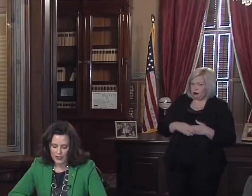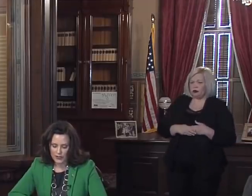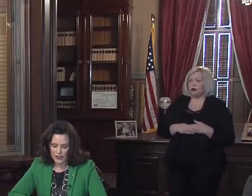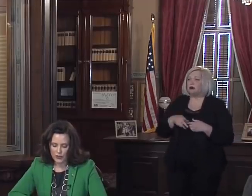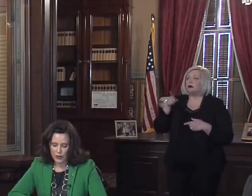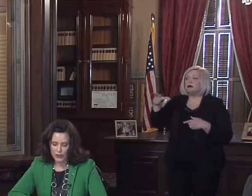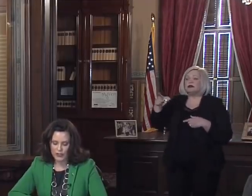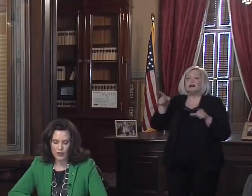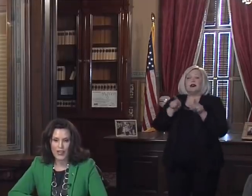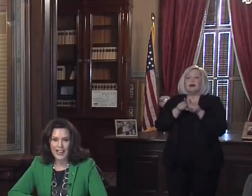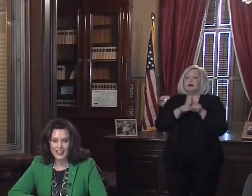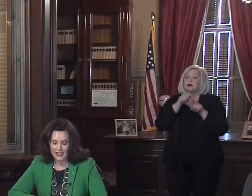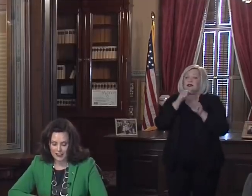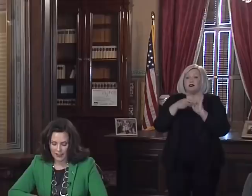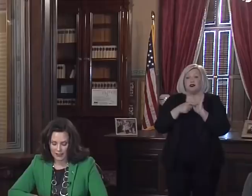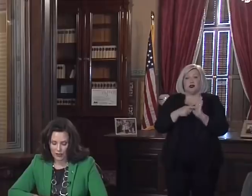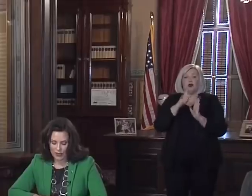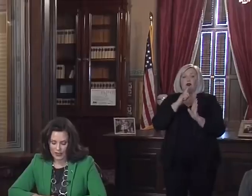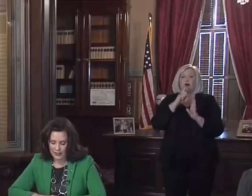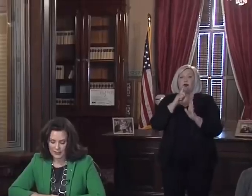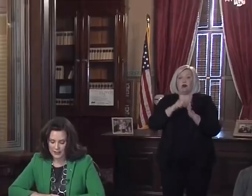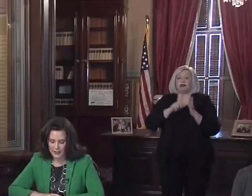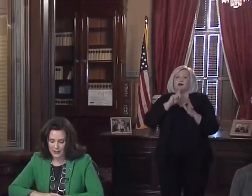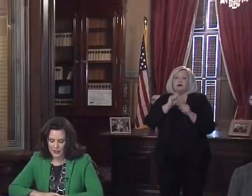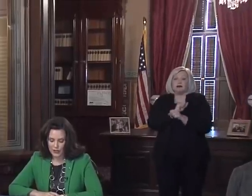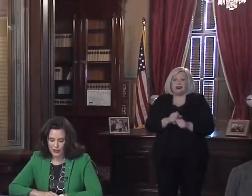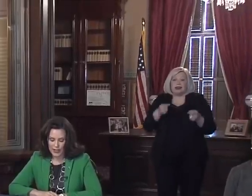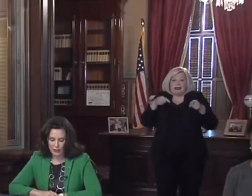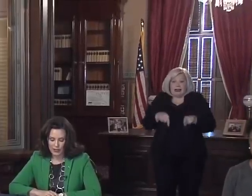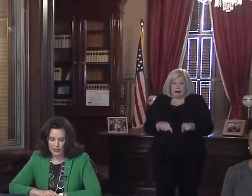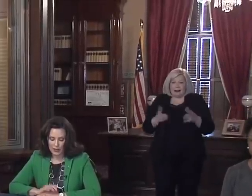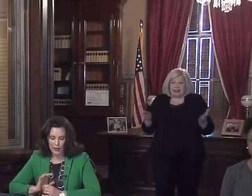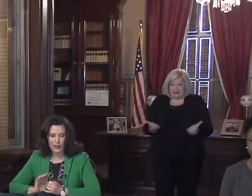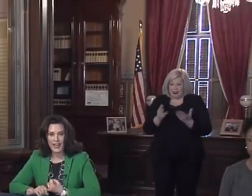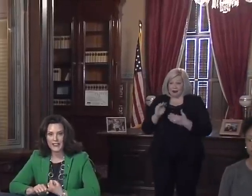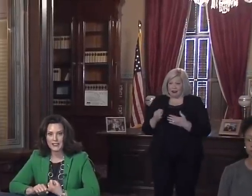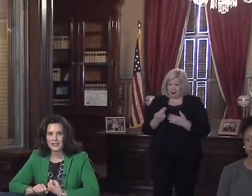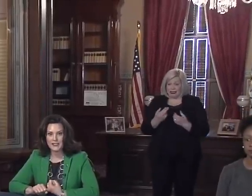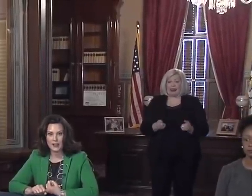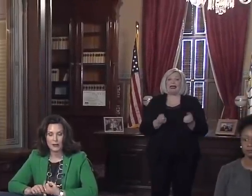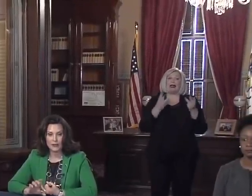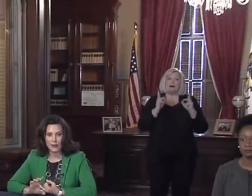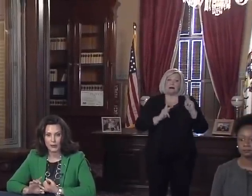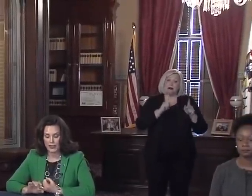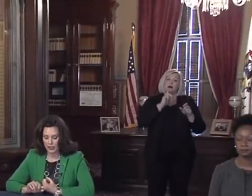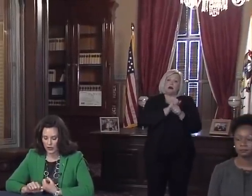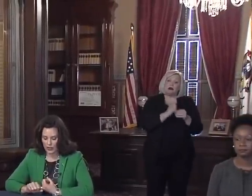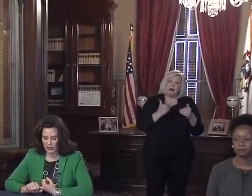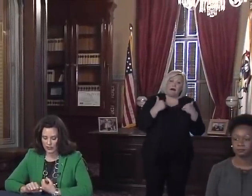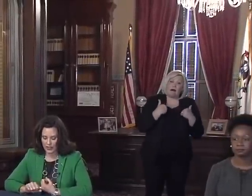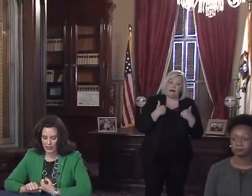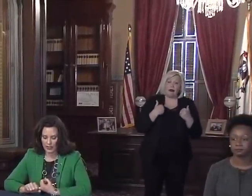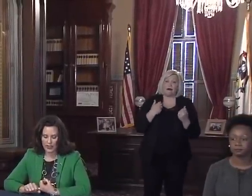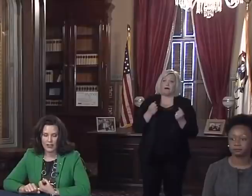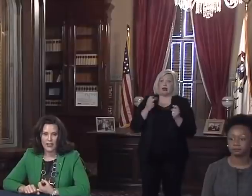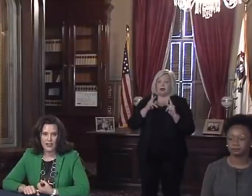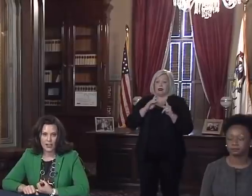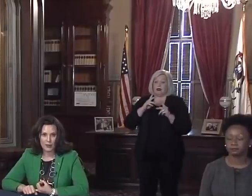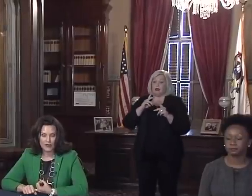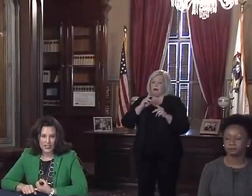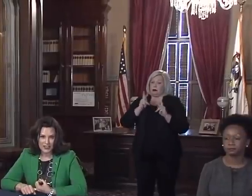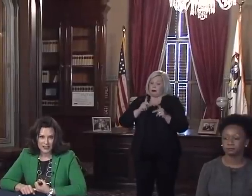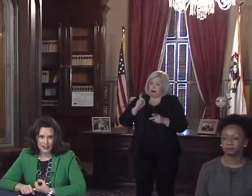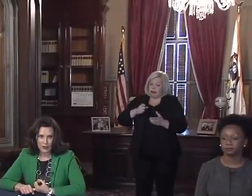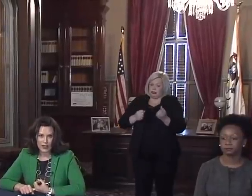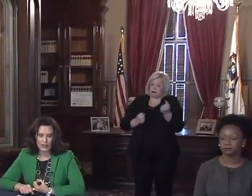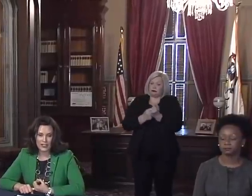model also doesn't represent the reality of what is truly happening, the number of cases, the number of people in critical care, and the